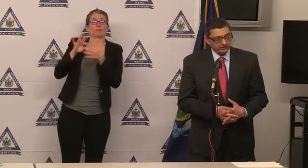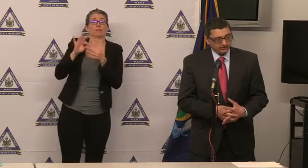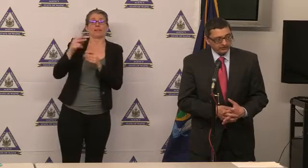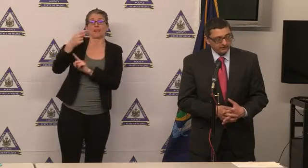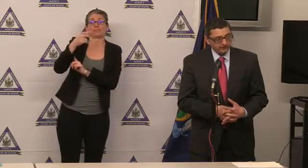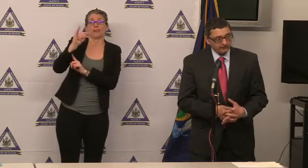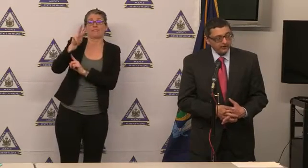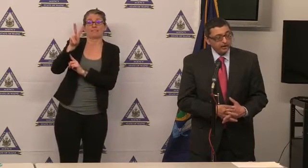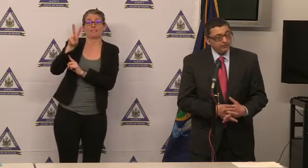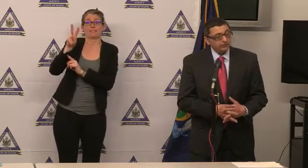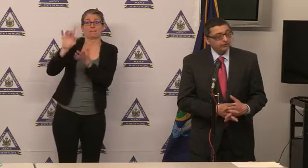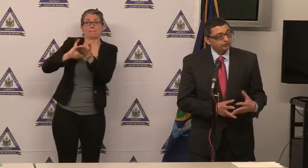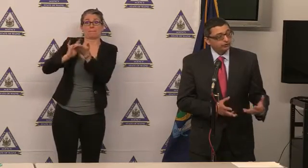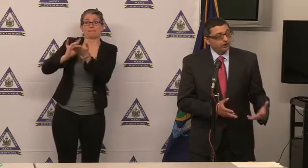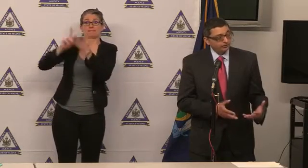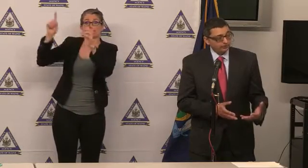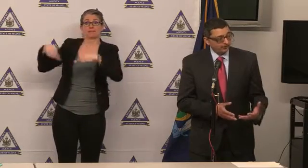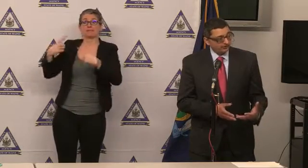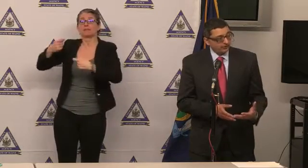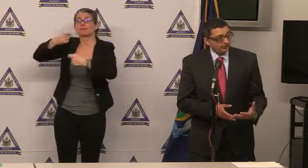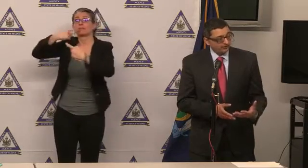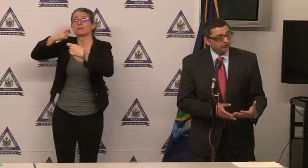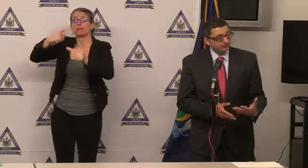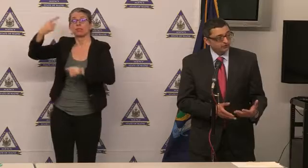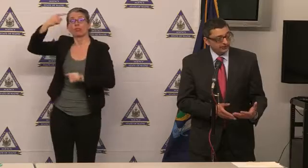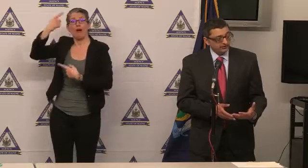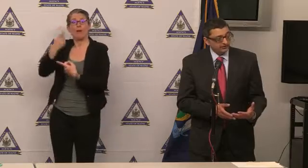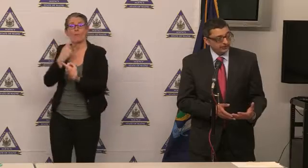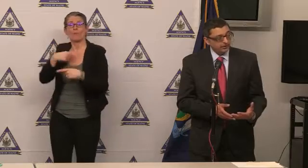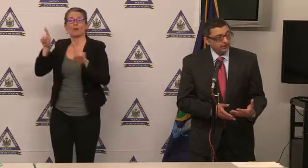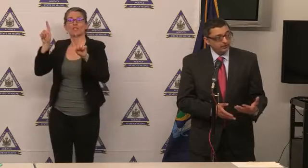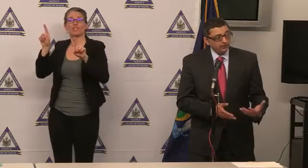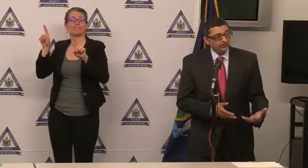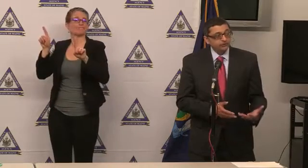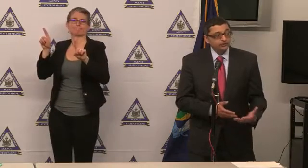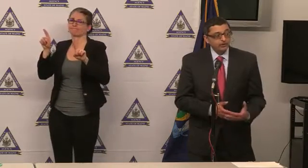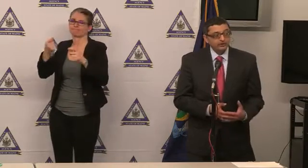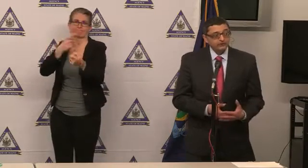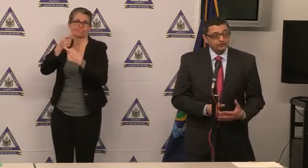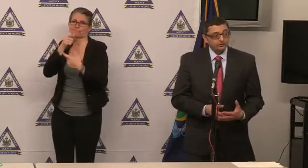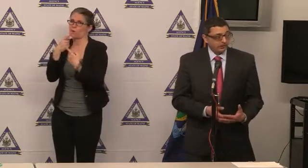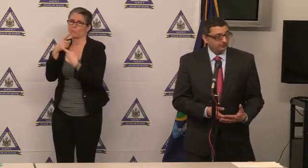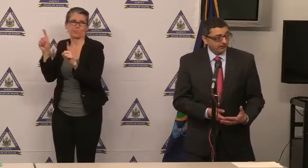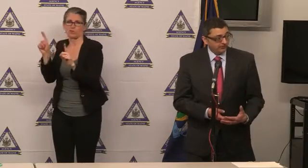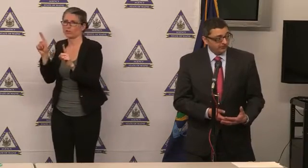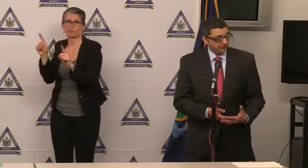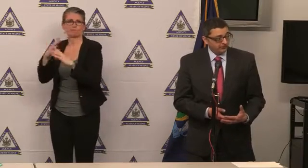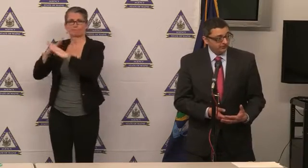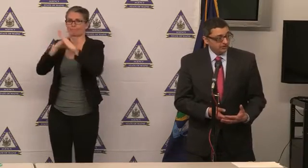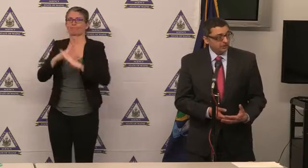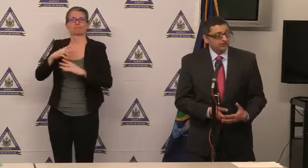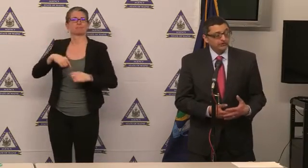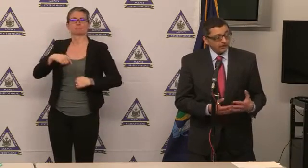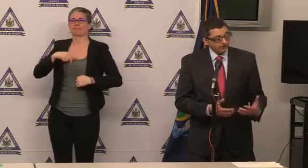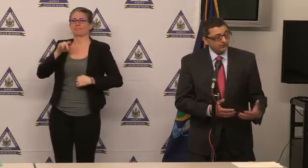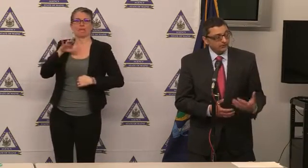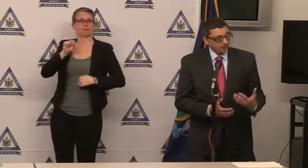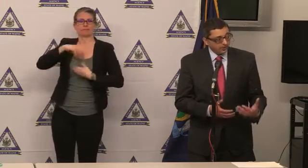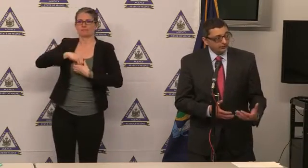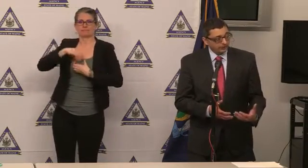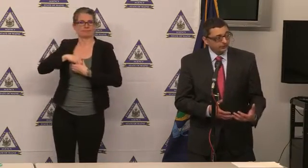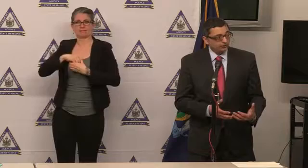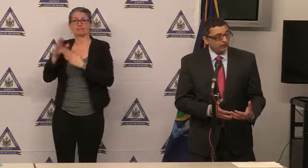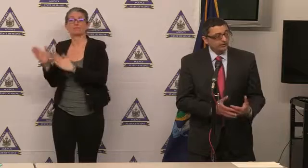as efficacious. But there are 2 other drugs that are still being studied. One is a drug that's called remdesivir that's also